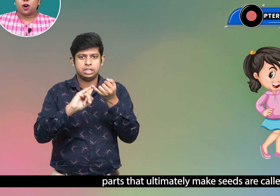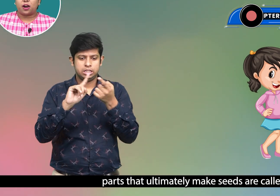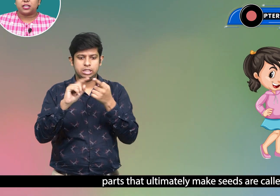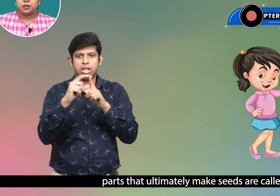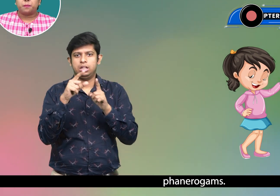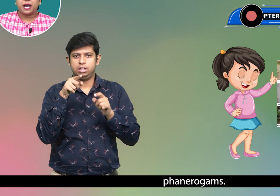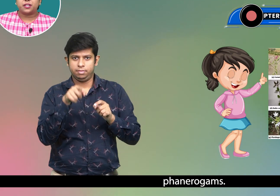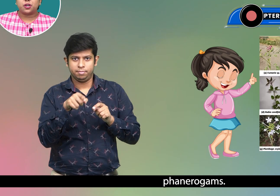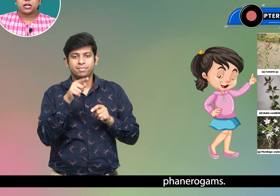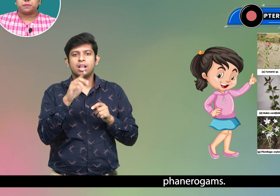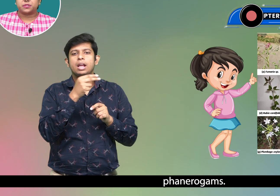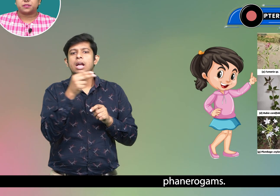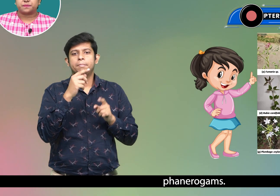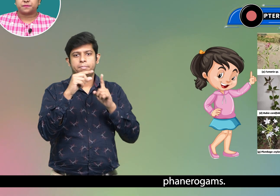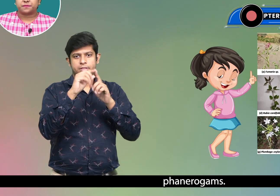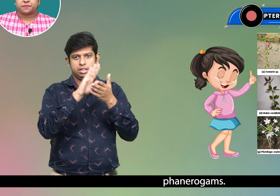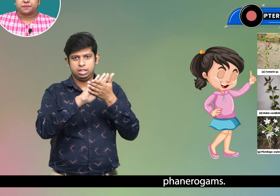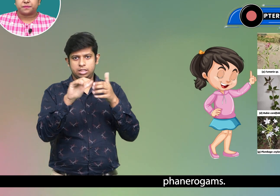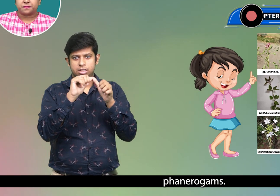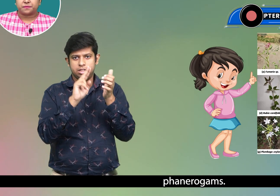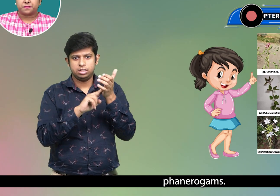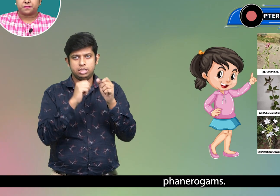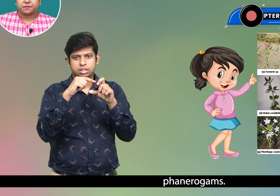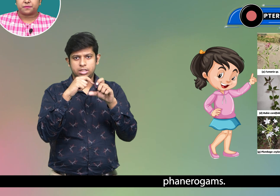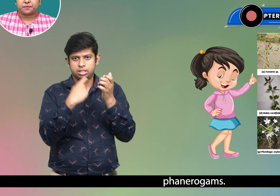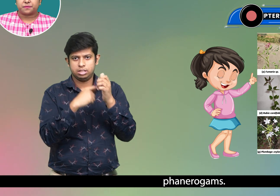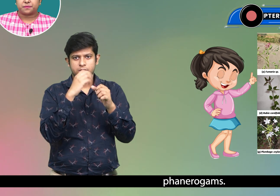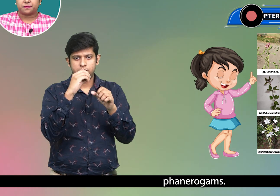are called phanerogames.